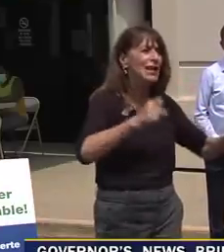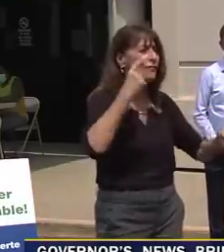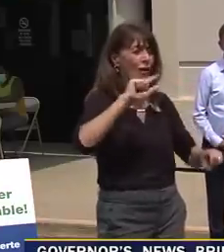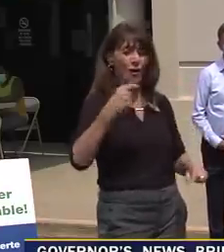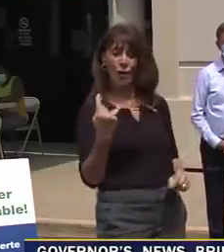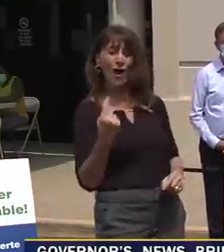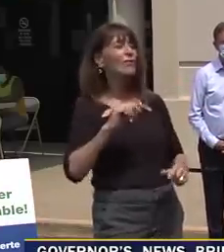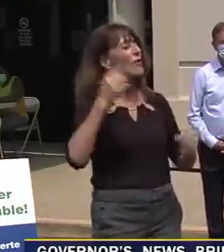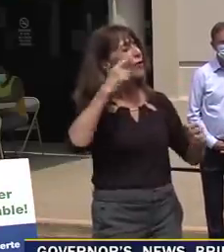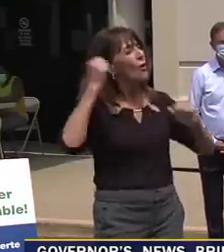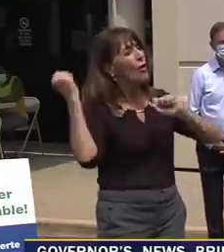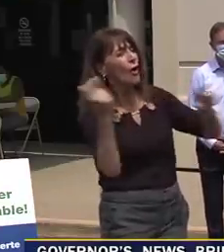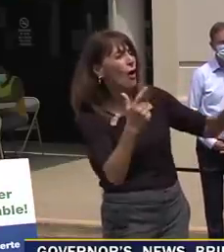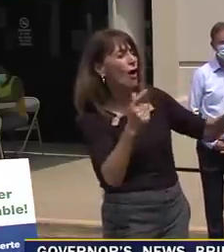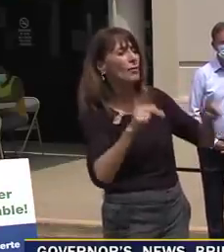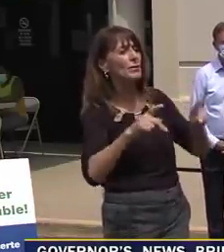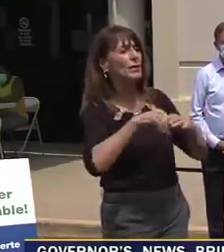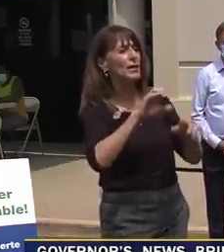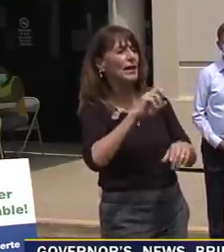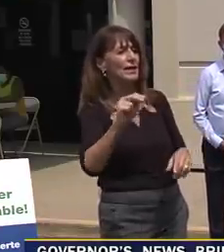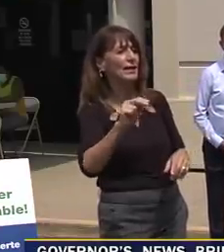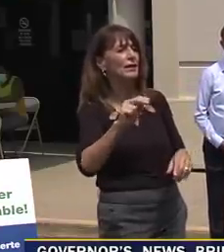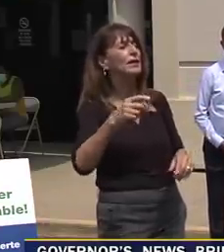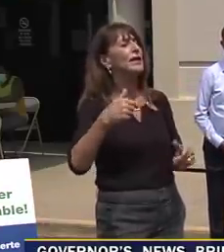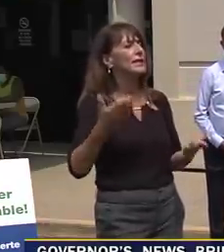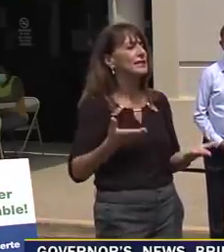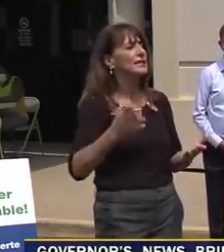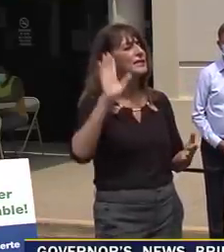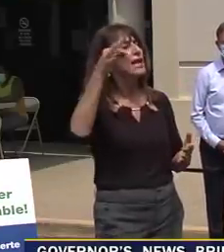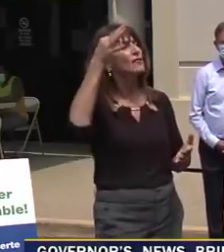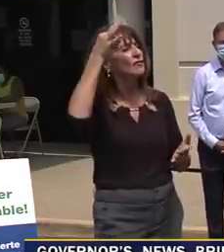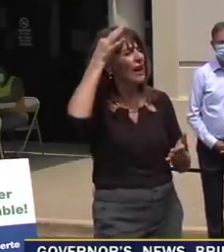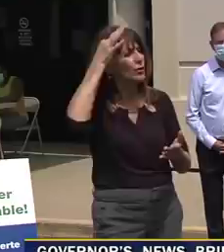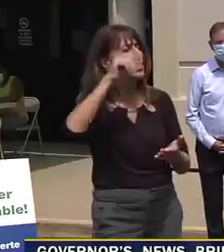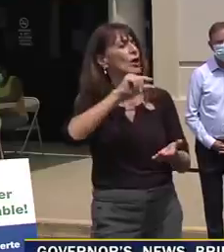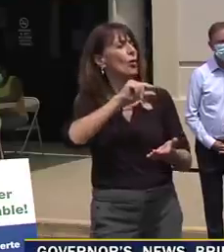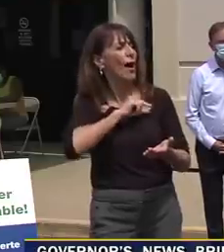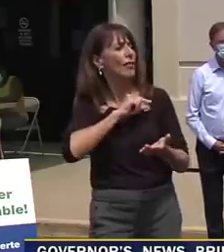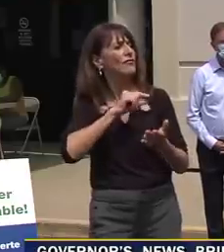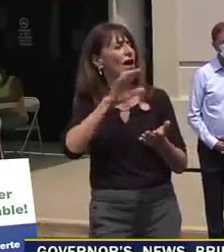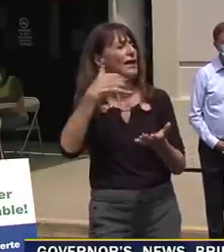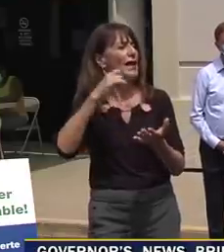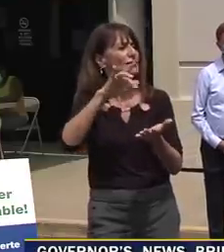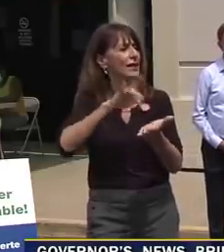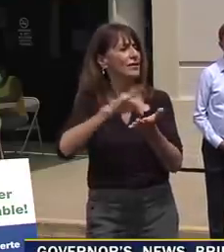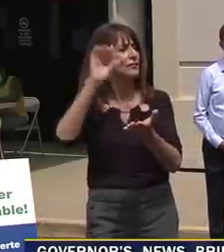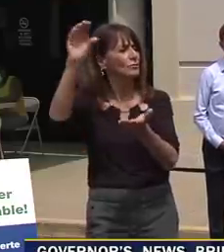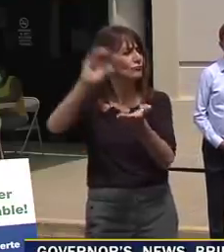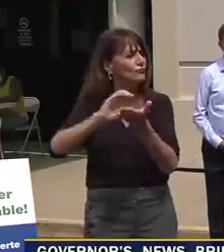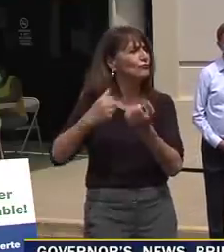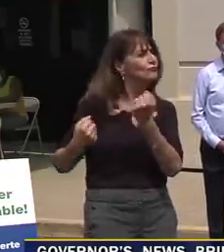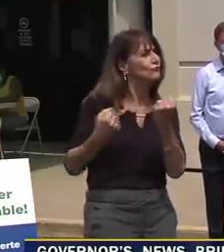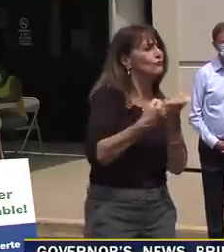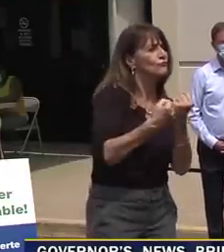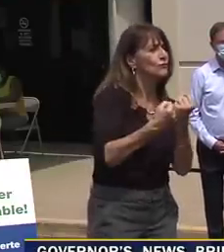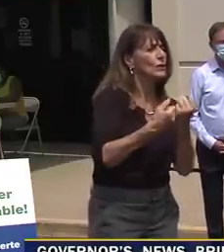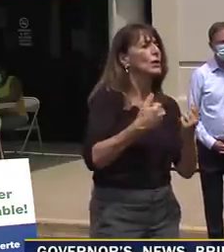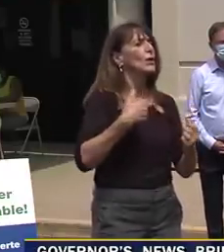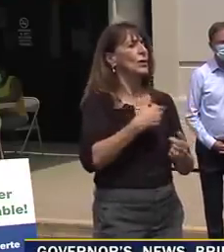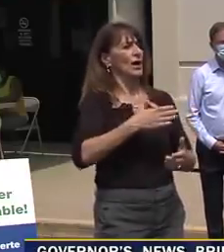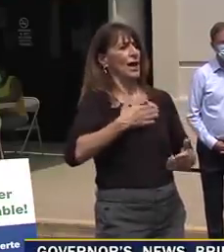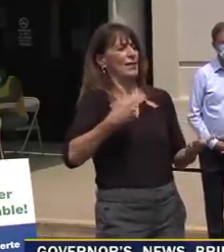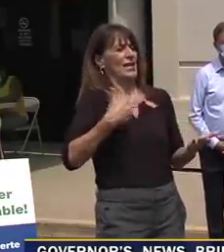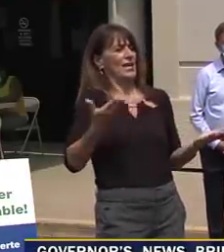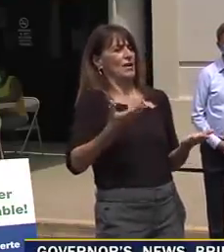residents. Community Health Center, Inc. is a statewide federally qualified health center We are pleased to be the primary care